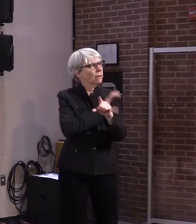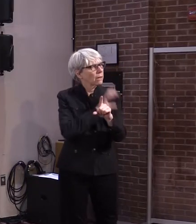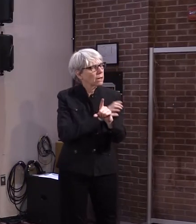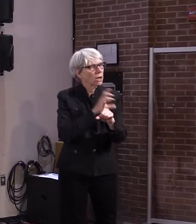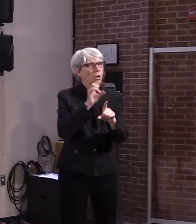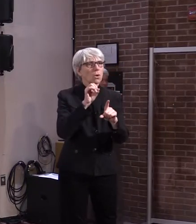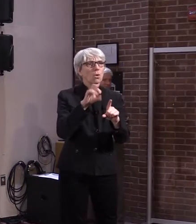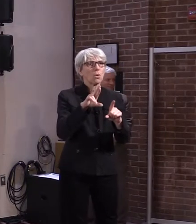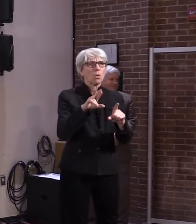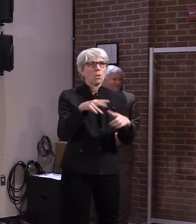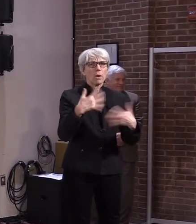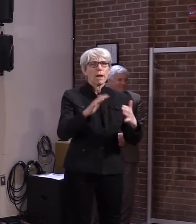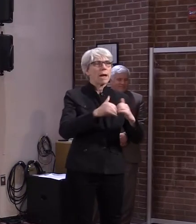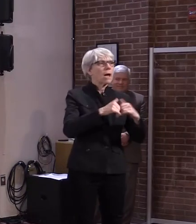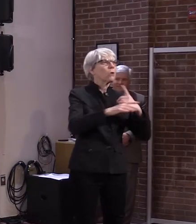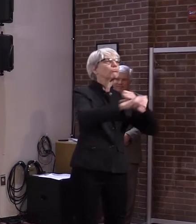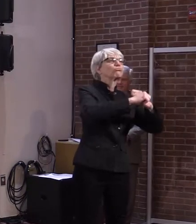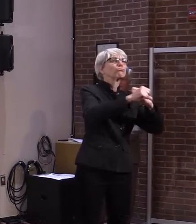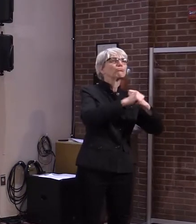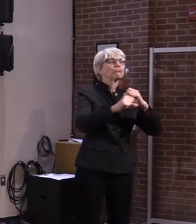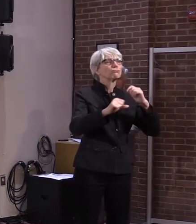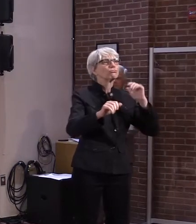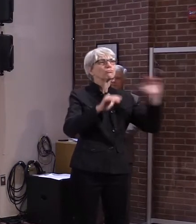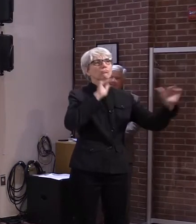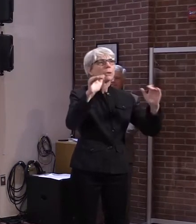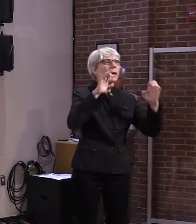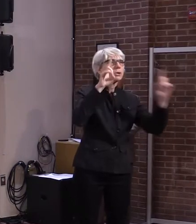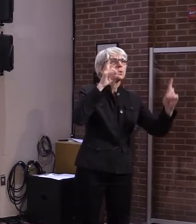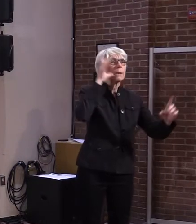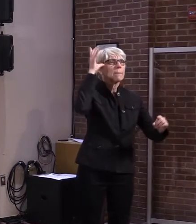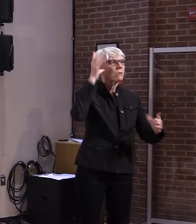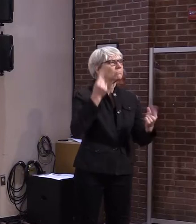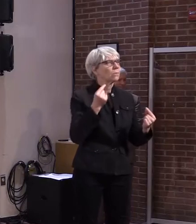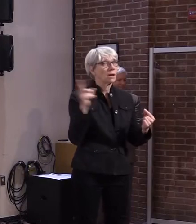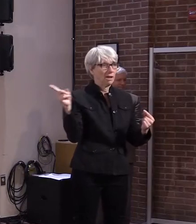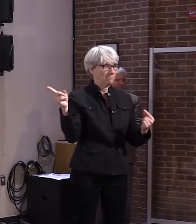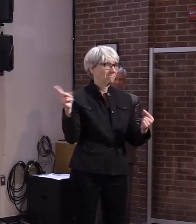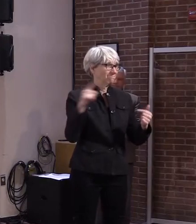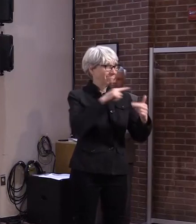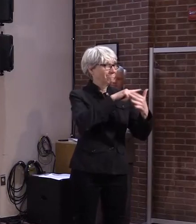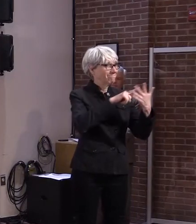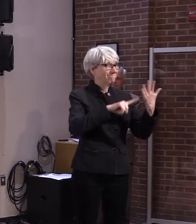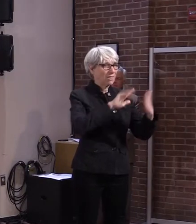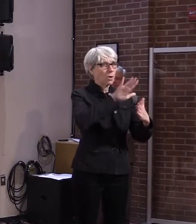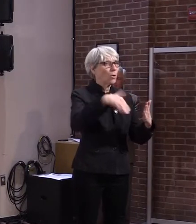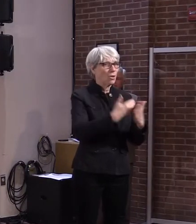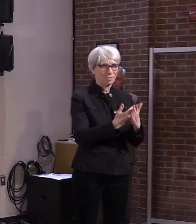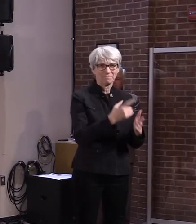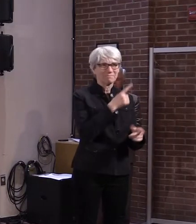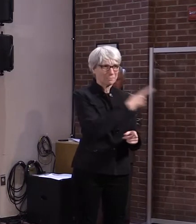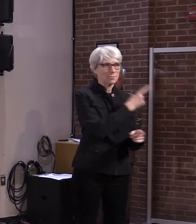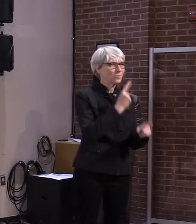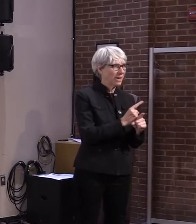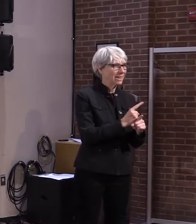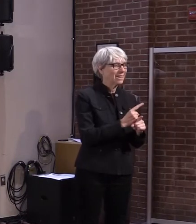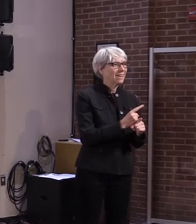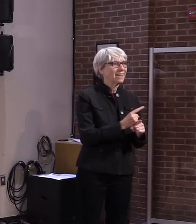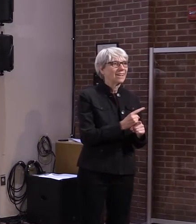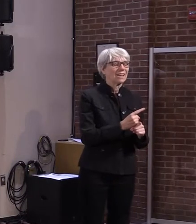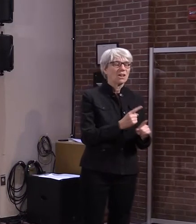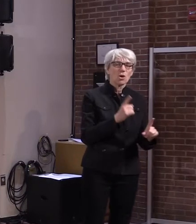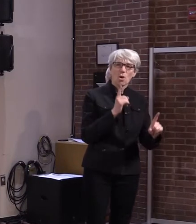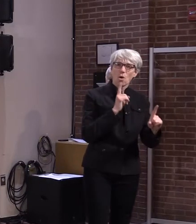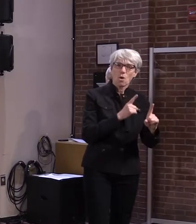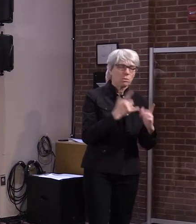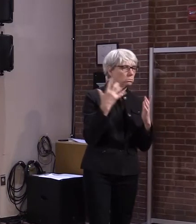kind of new public relations campaign aimed at parents? I would say all of the above. We'll want to get shots in arms and